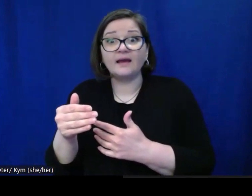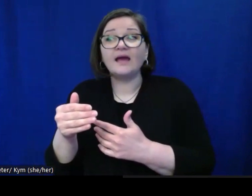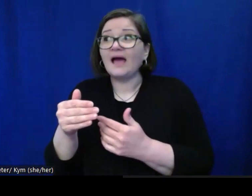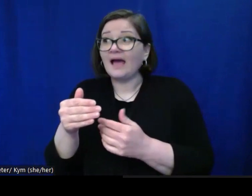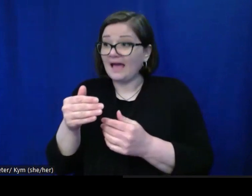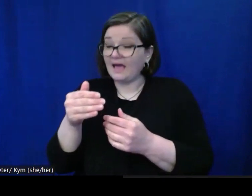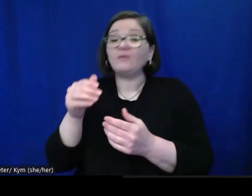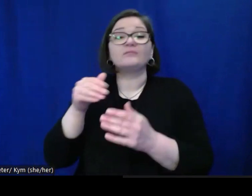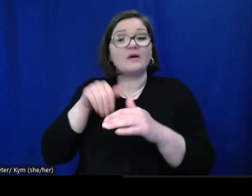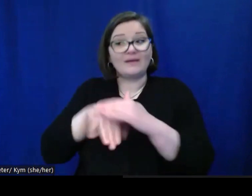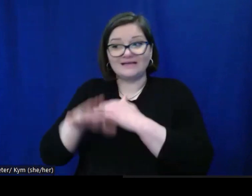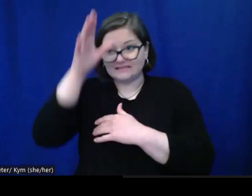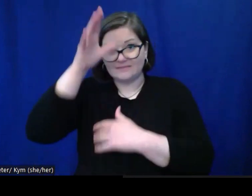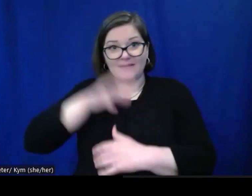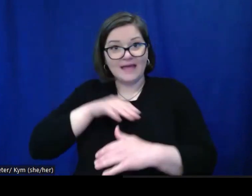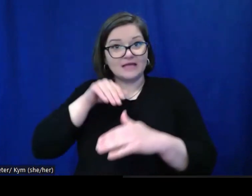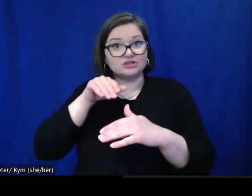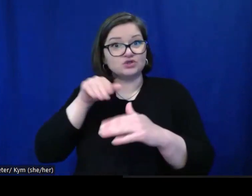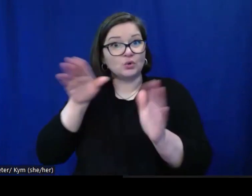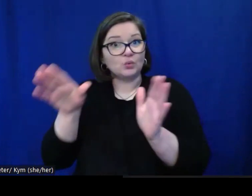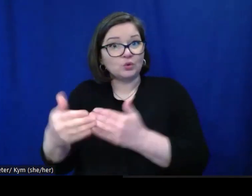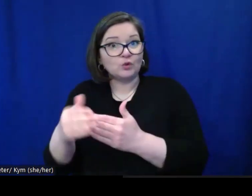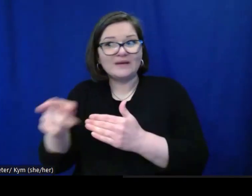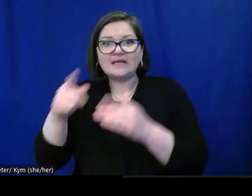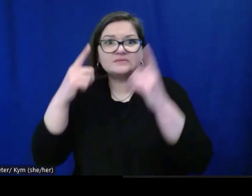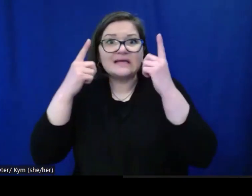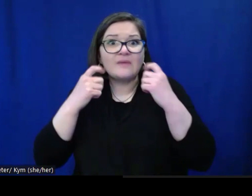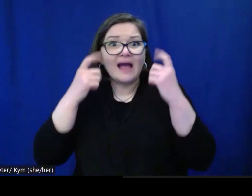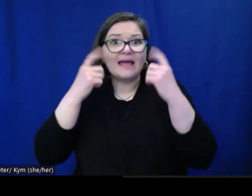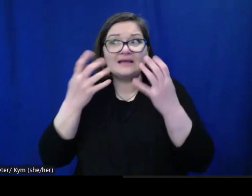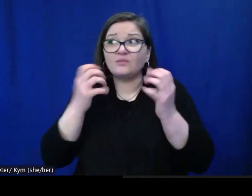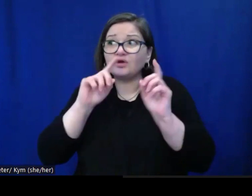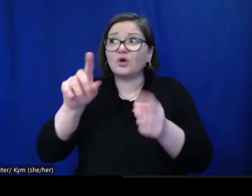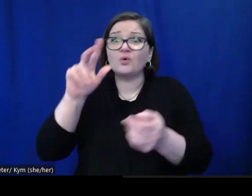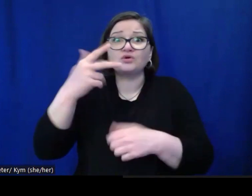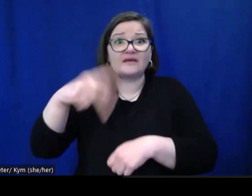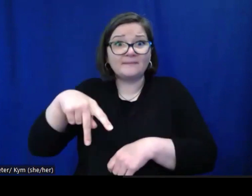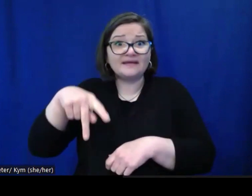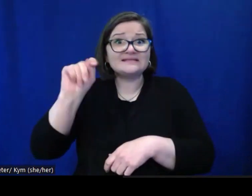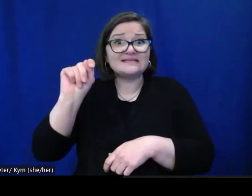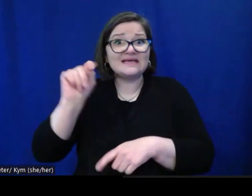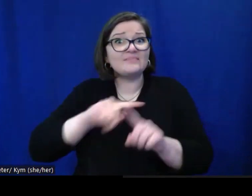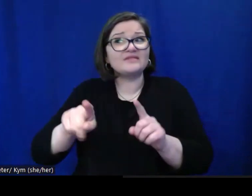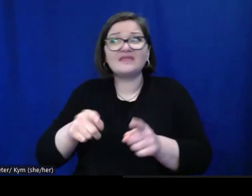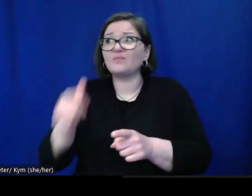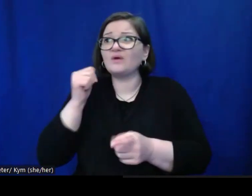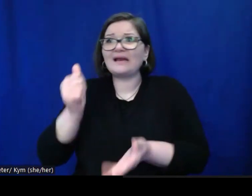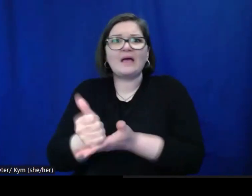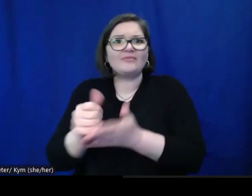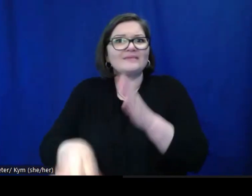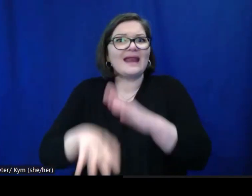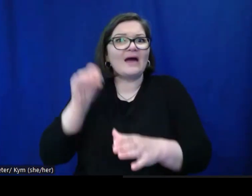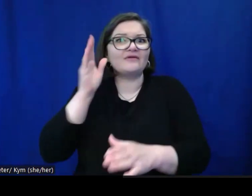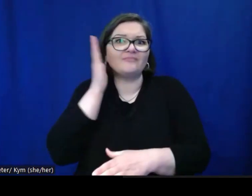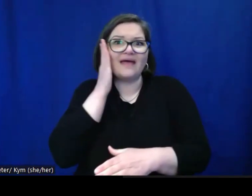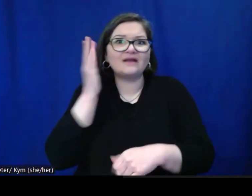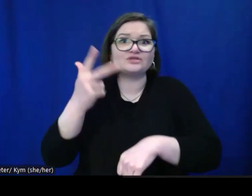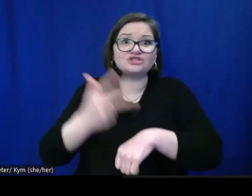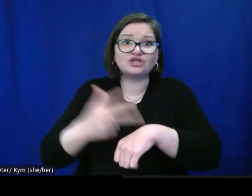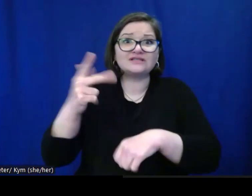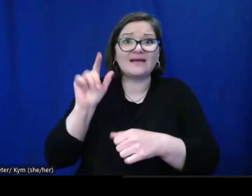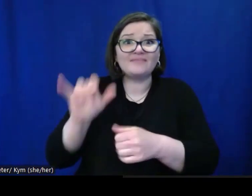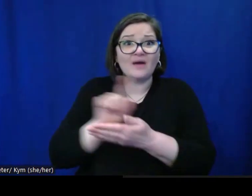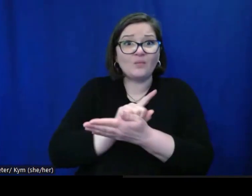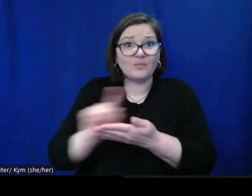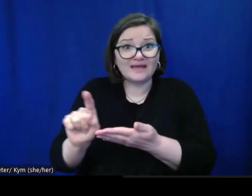physical therapy and they wouldn't get him out of bed. And that was the third time that week they hadn't gotten out of bed. And it was probably the 20th